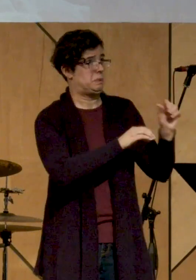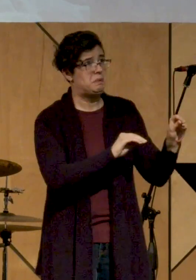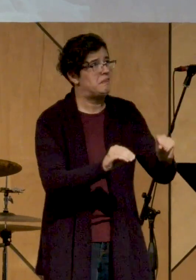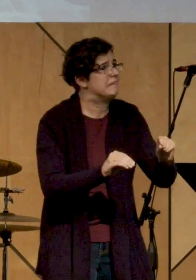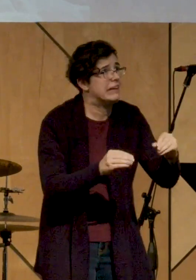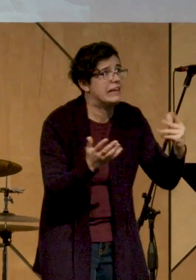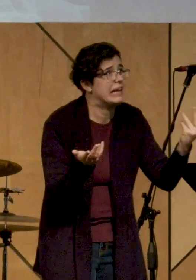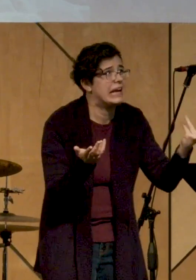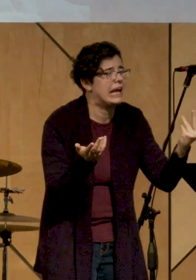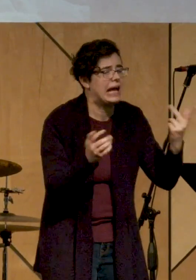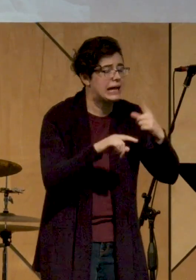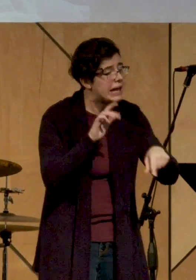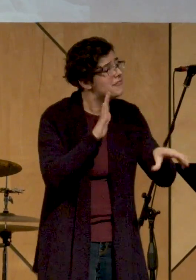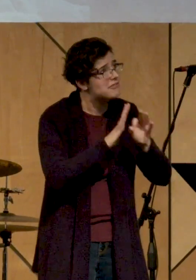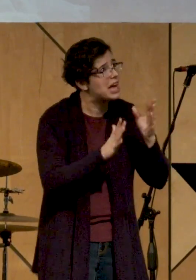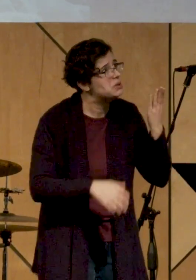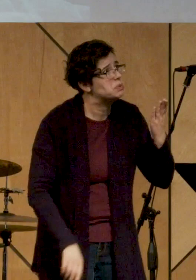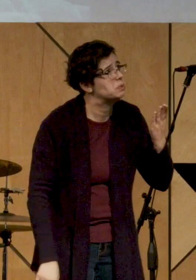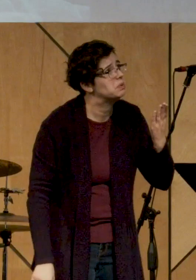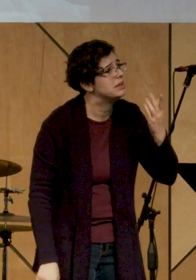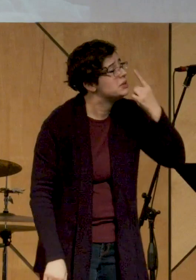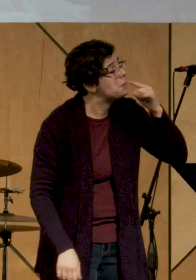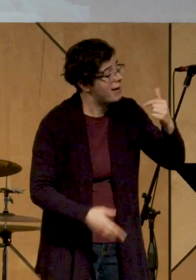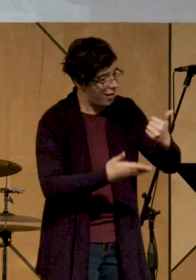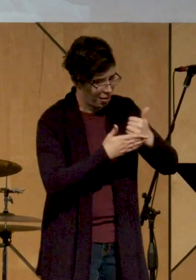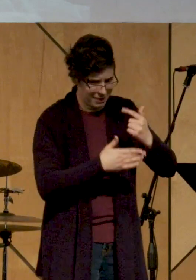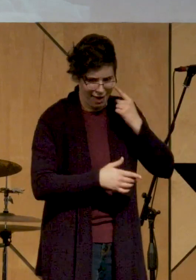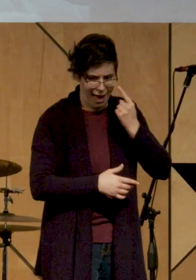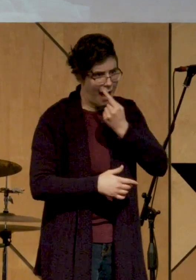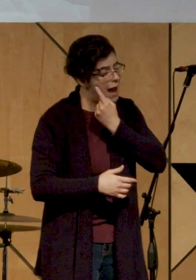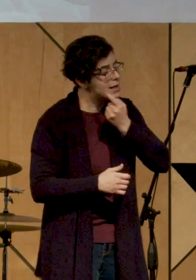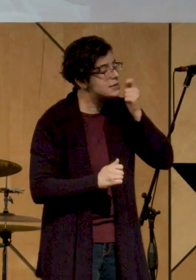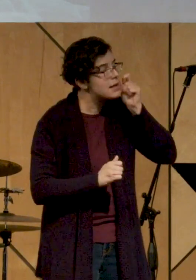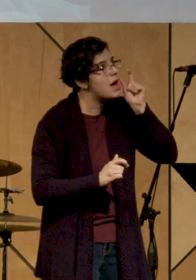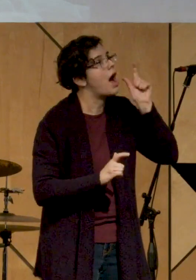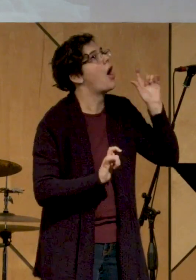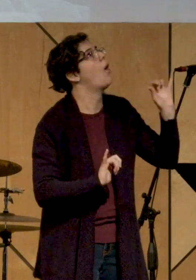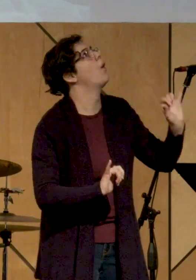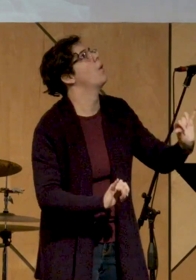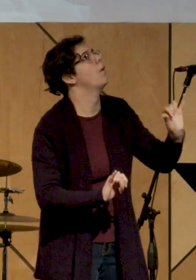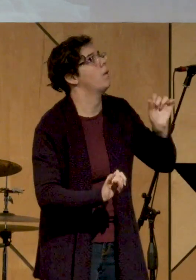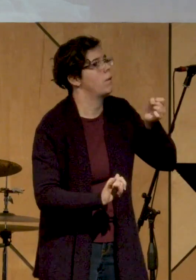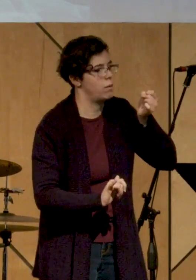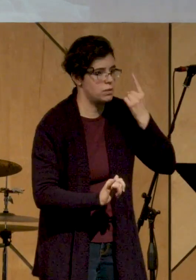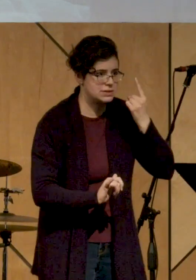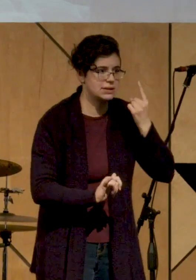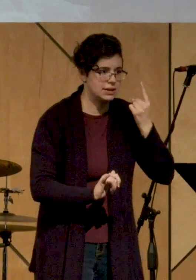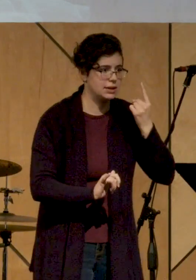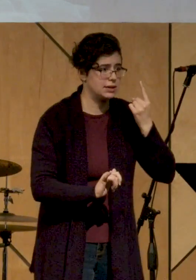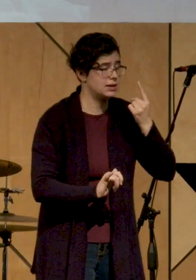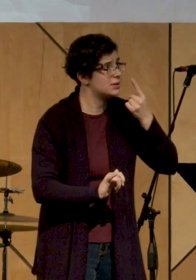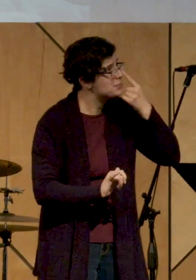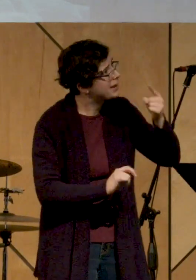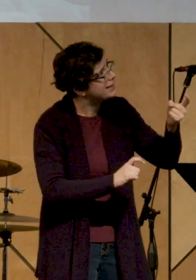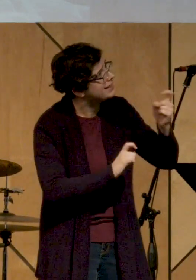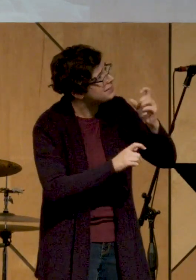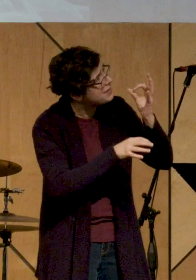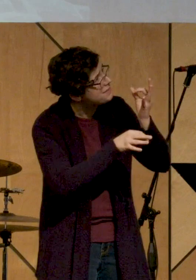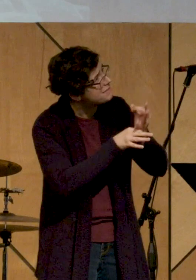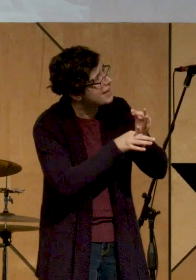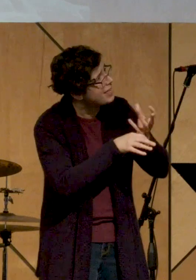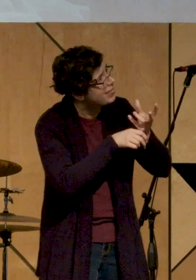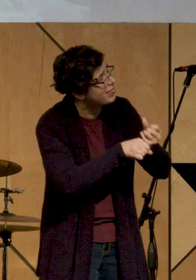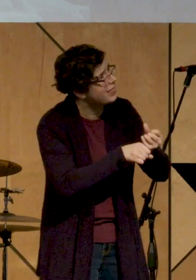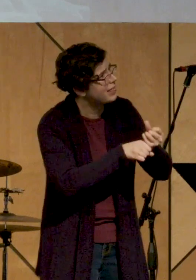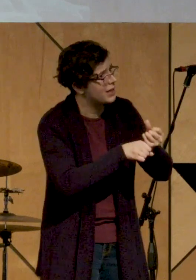just can't find your hand at work. Would you open my eyes so that I can see it? And would you give me faith to trust even